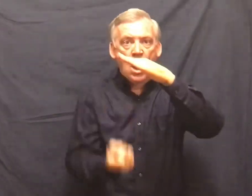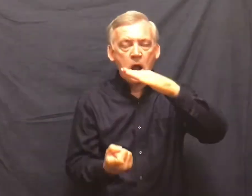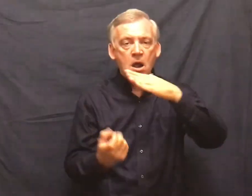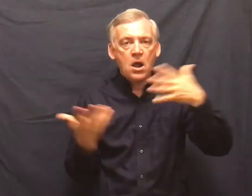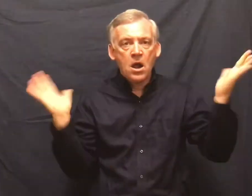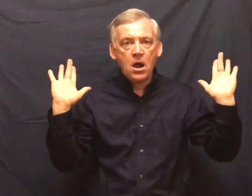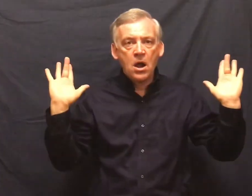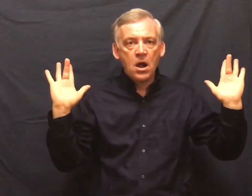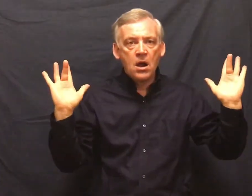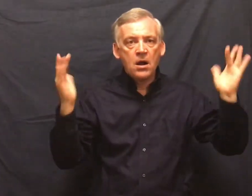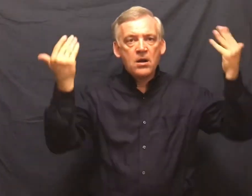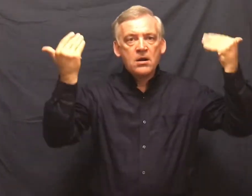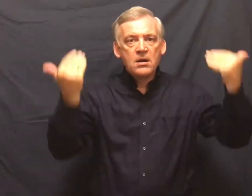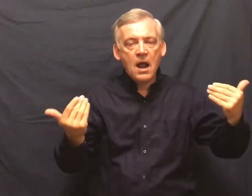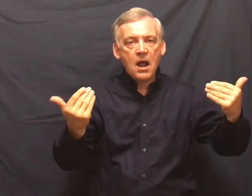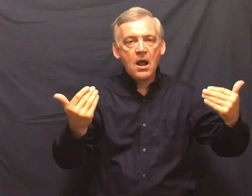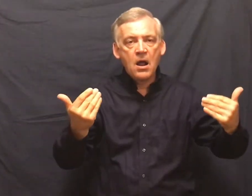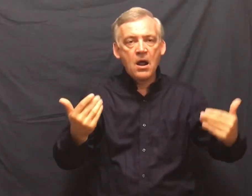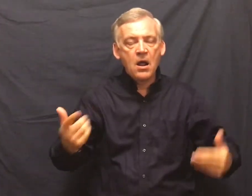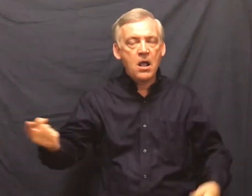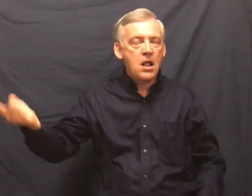And from out of Lenny's head there came a gigantic rabbit.